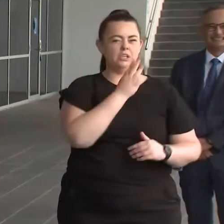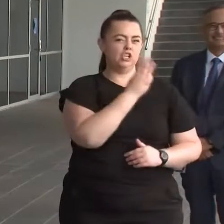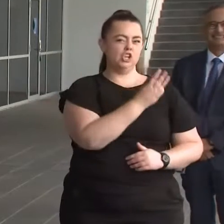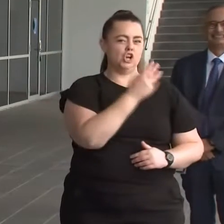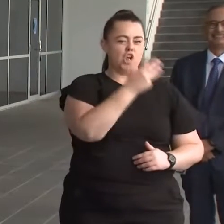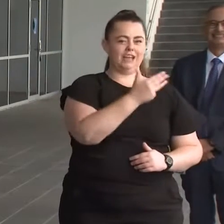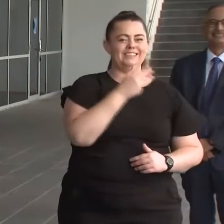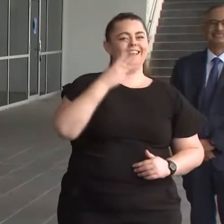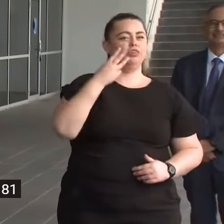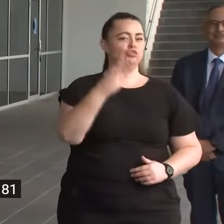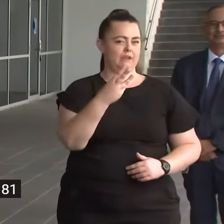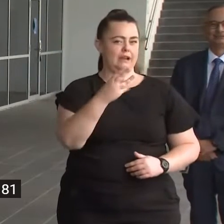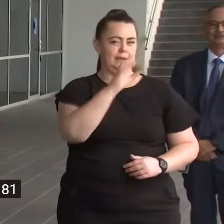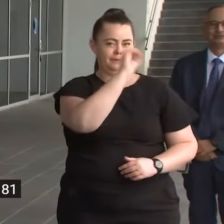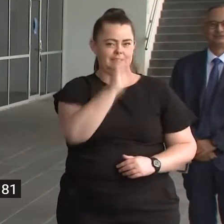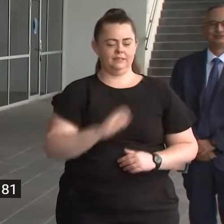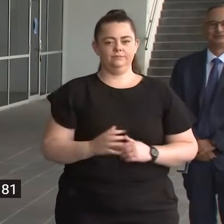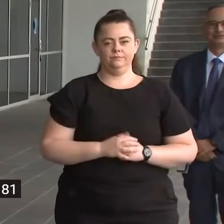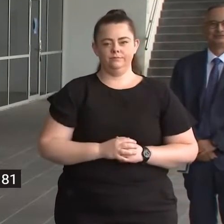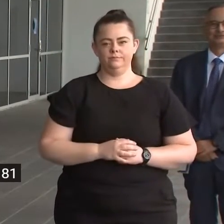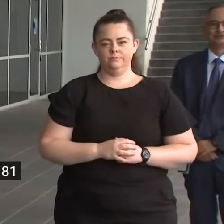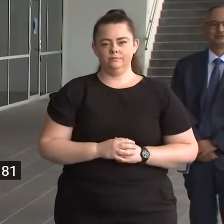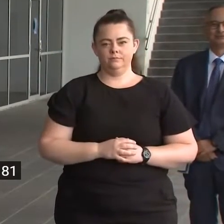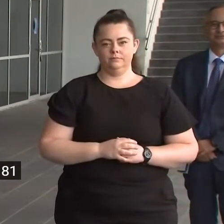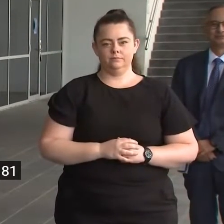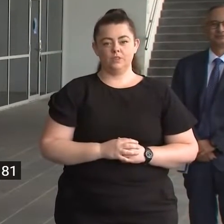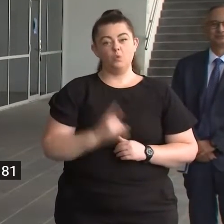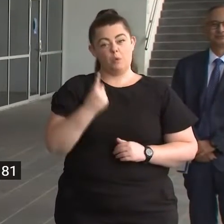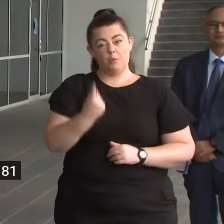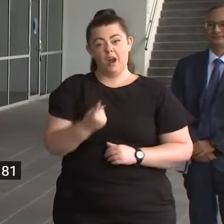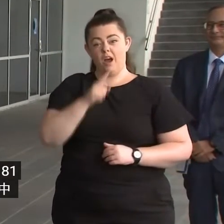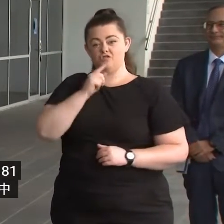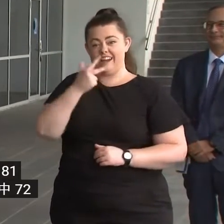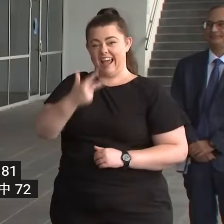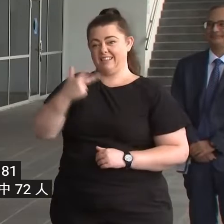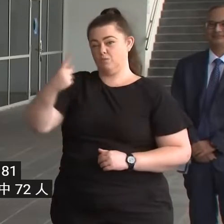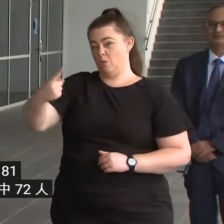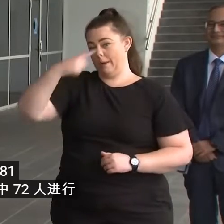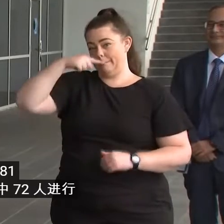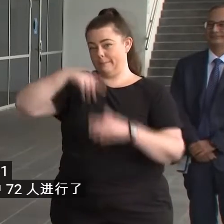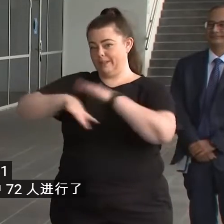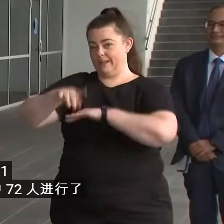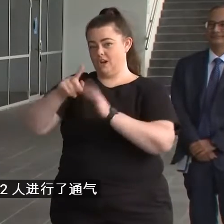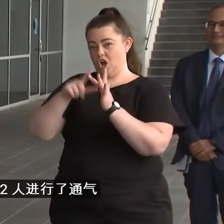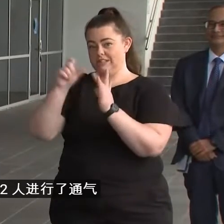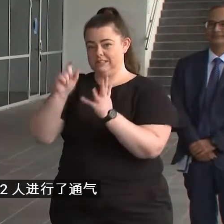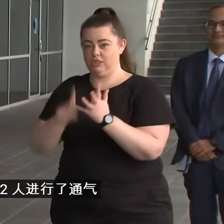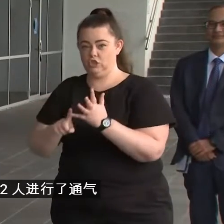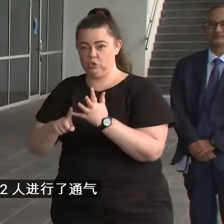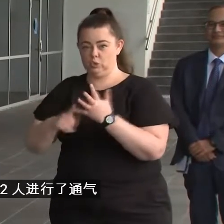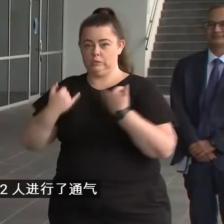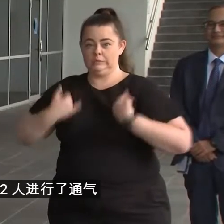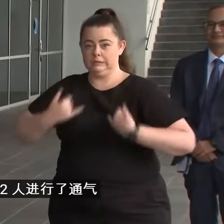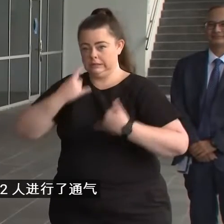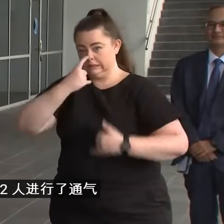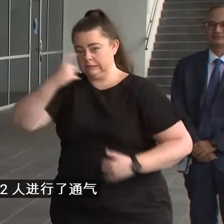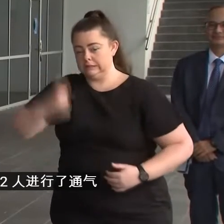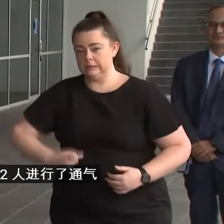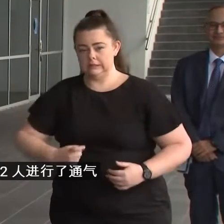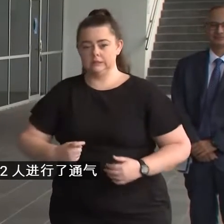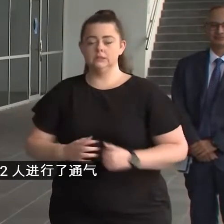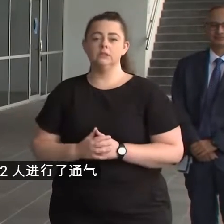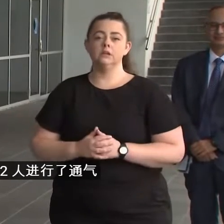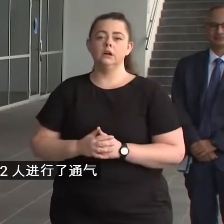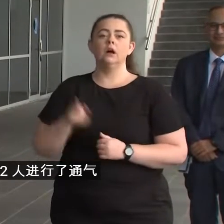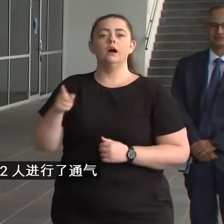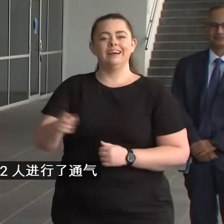in hospital, including 181 people in ICU, of whom 72 are ventilated.